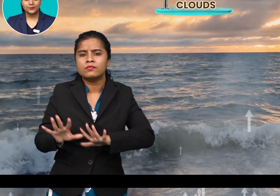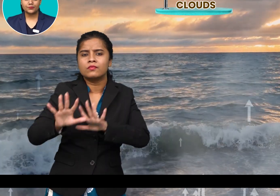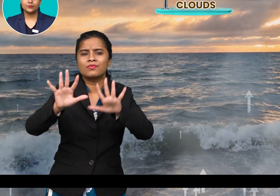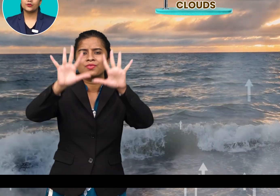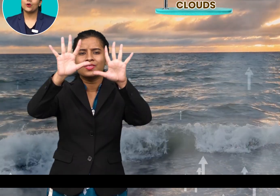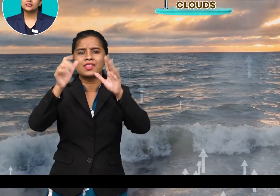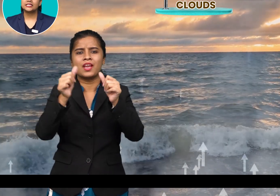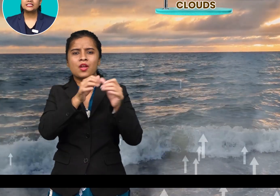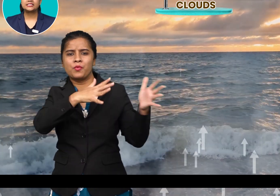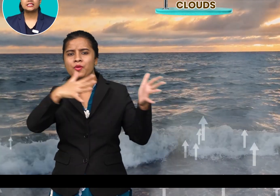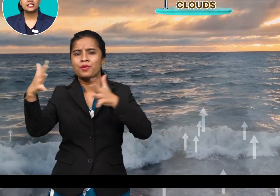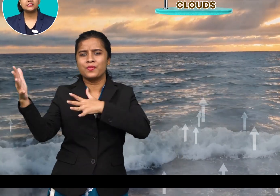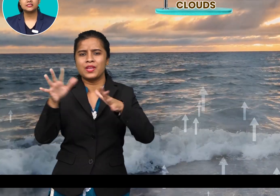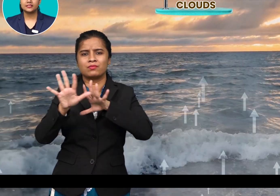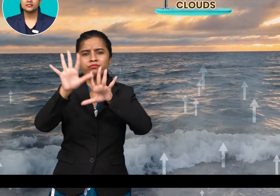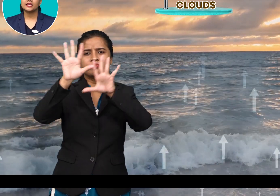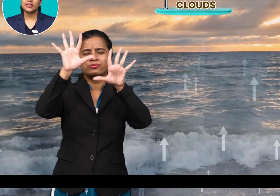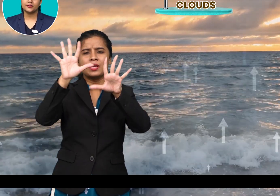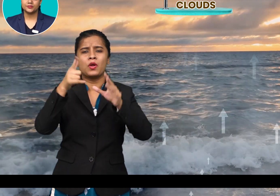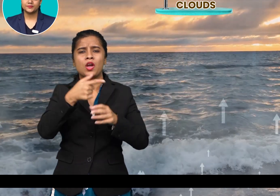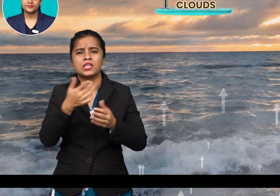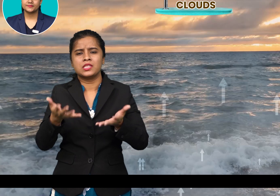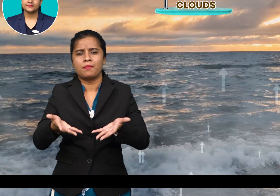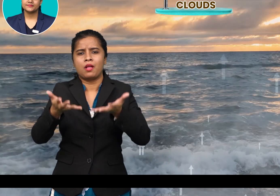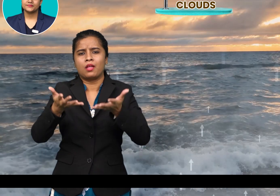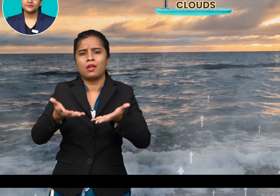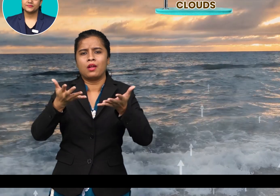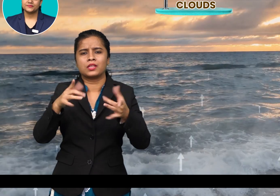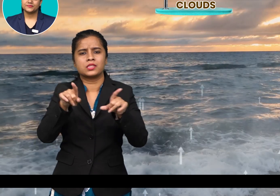atmosphere because it is lighter than air.